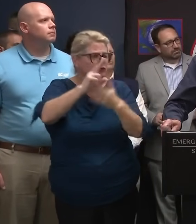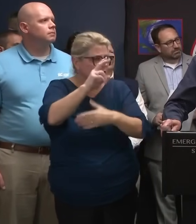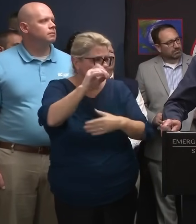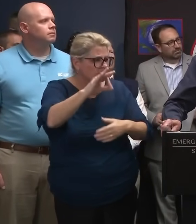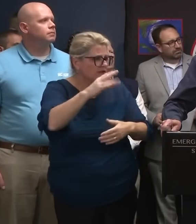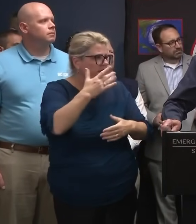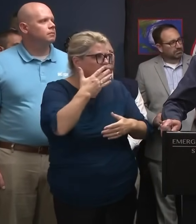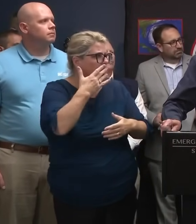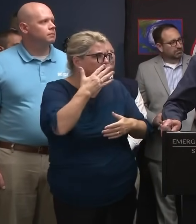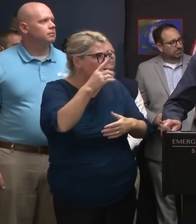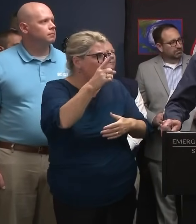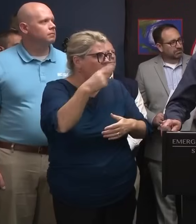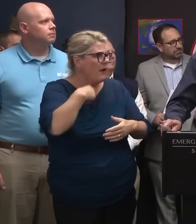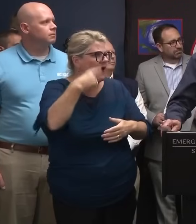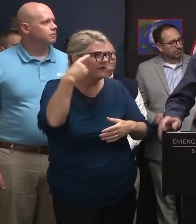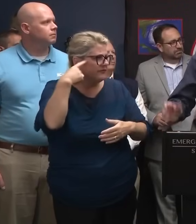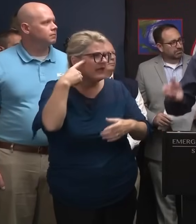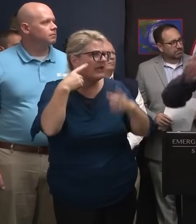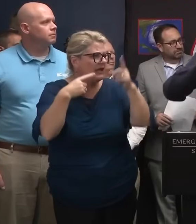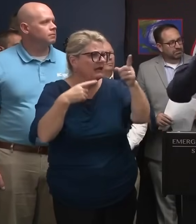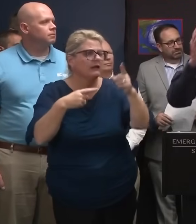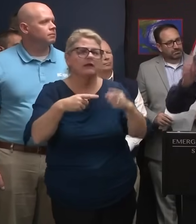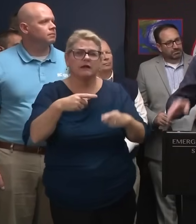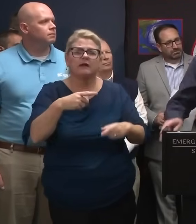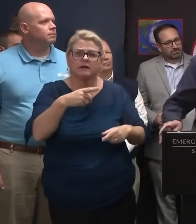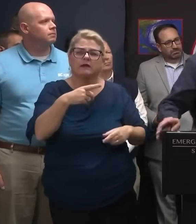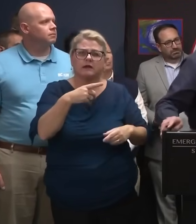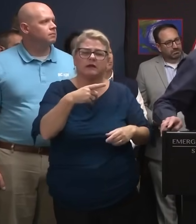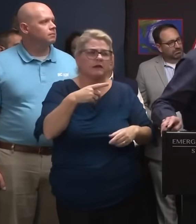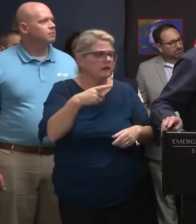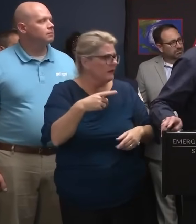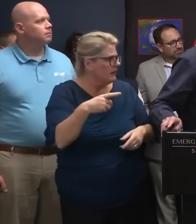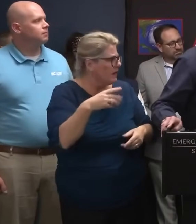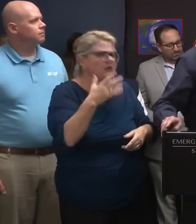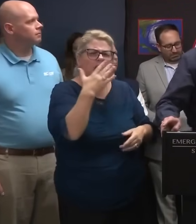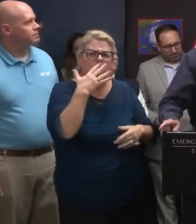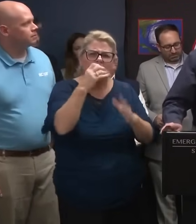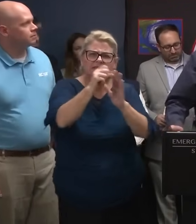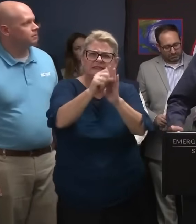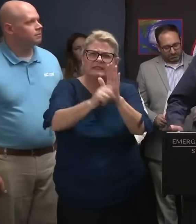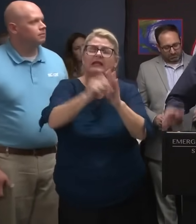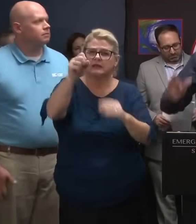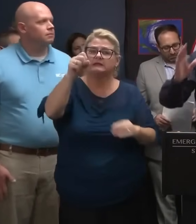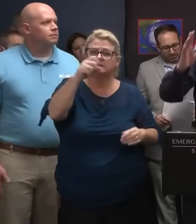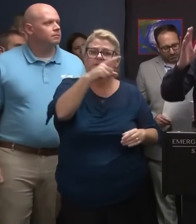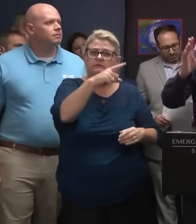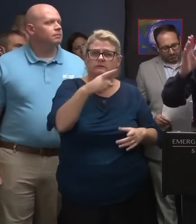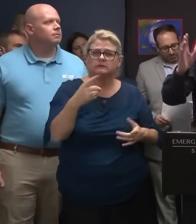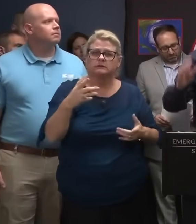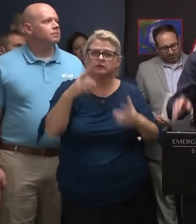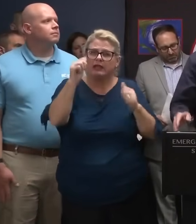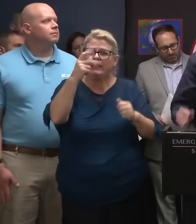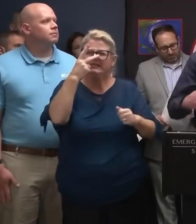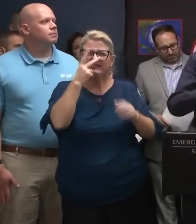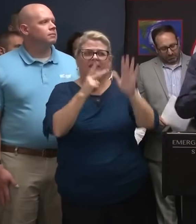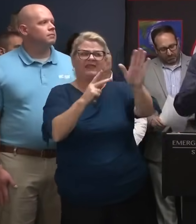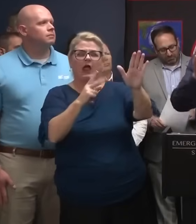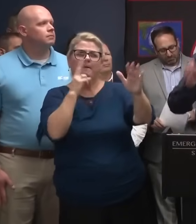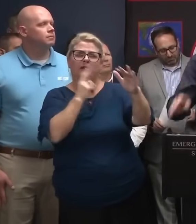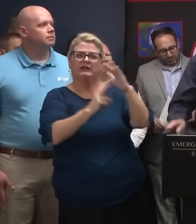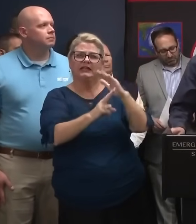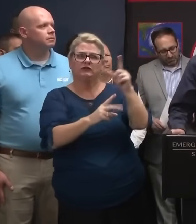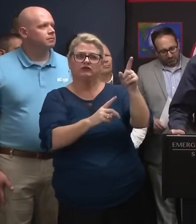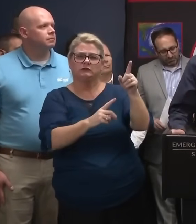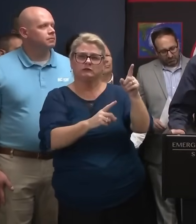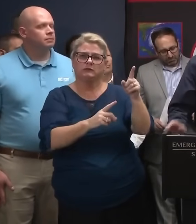of Colorado, is that where it is? Yes, and they I mean, that's Colorado State. Yes, sir. That they you can see their predictions. I mean, it